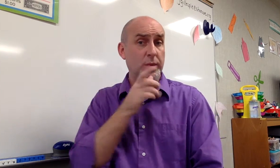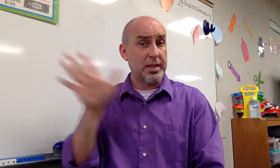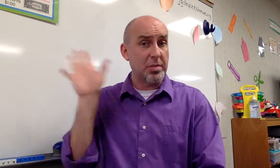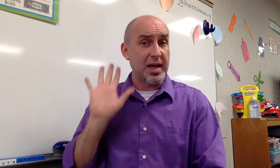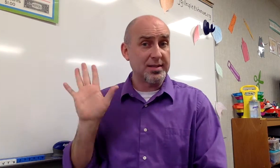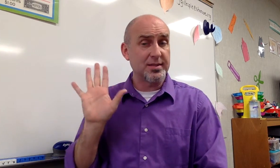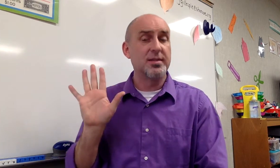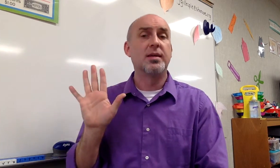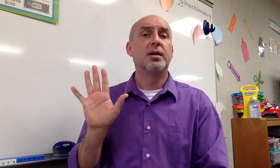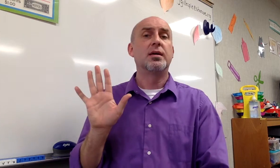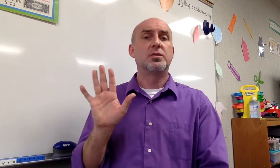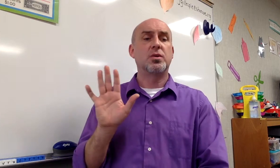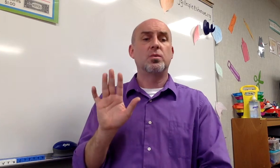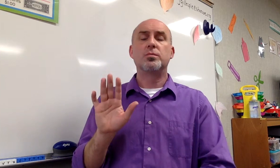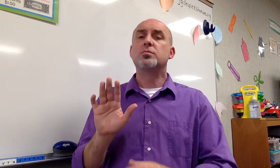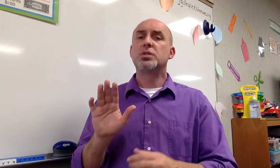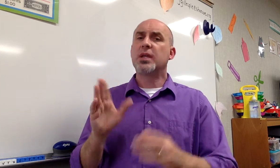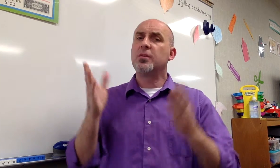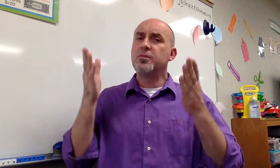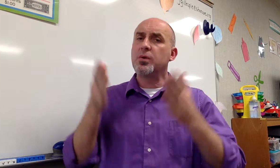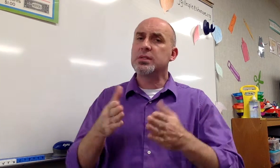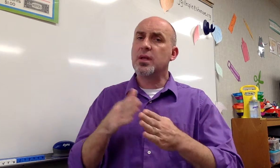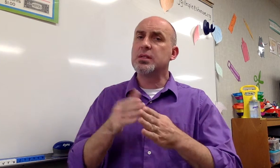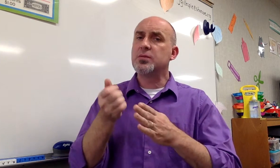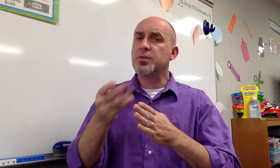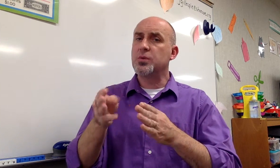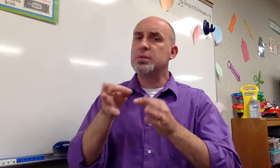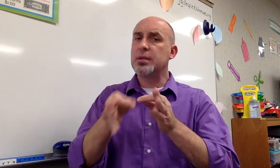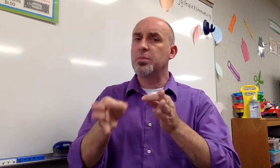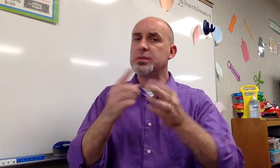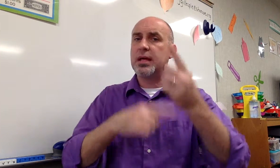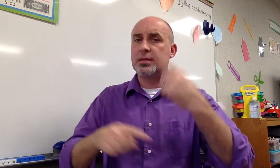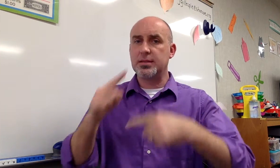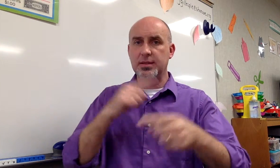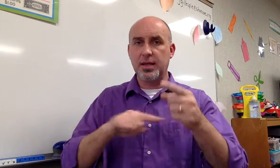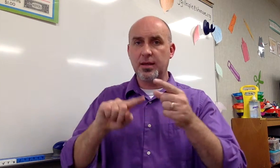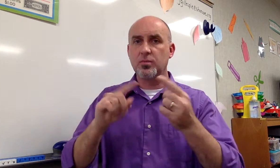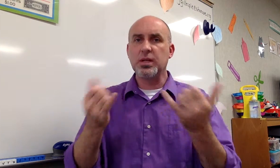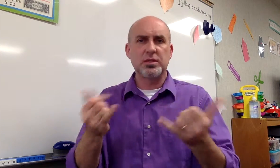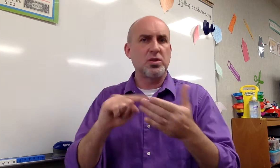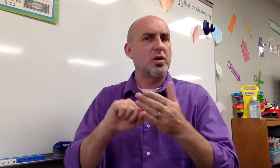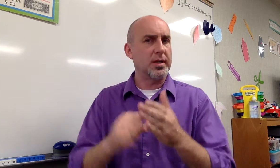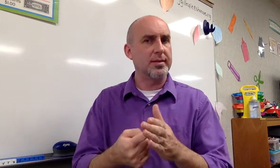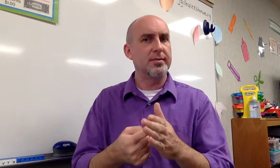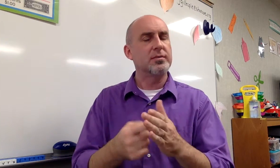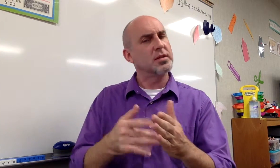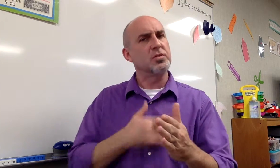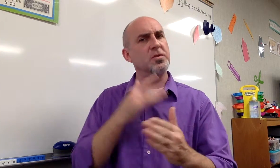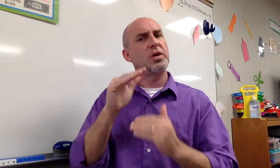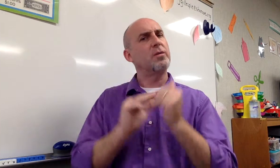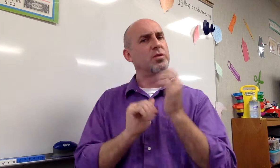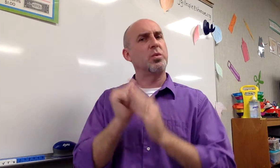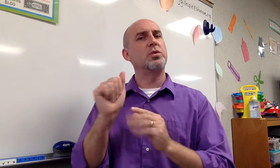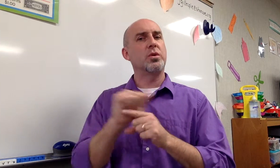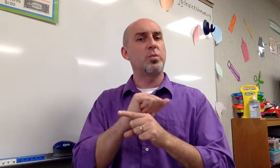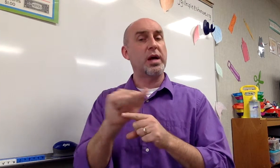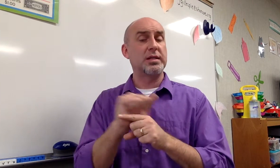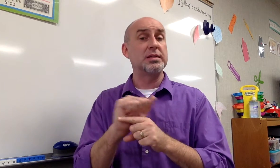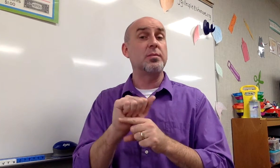the past. So just kind of focus on these few simple signs today. We'll get started. Once you feel comfortable, you can practice some of the